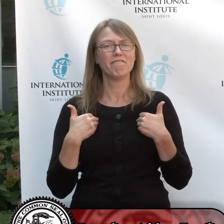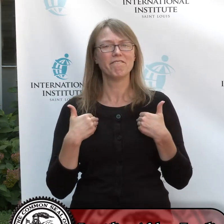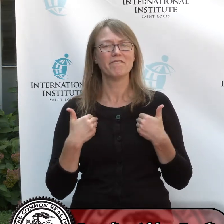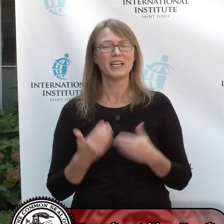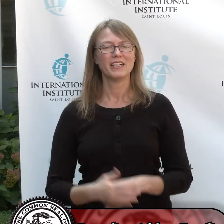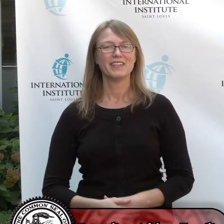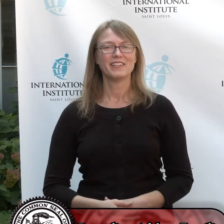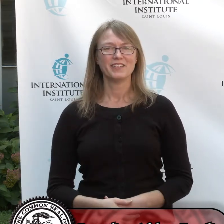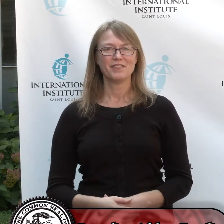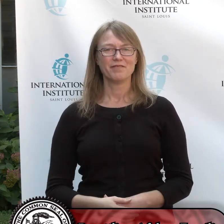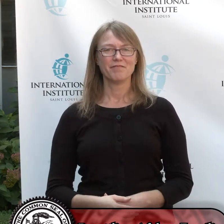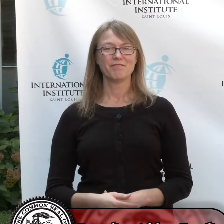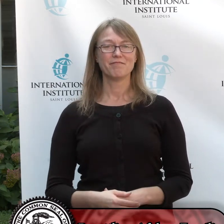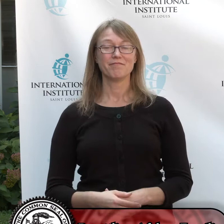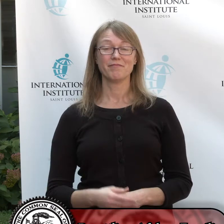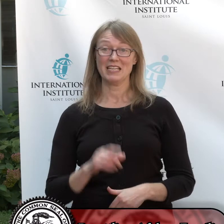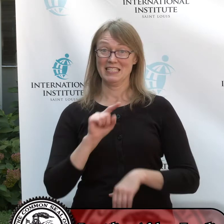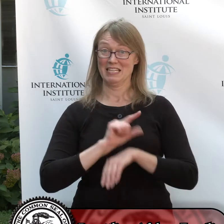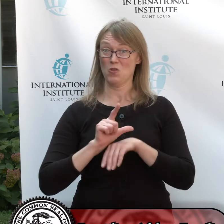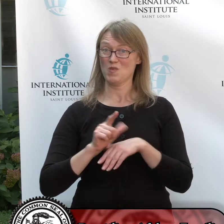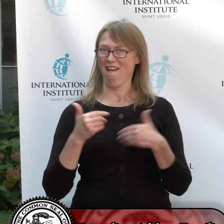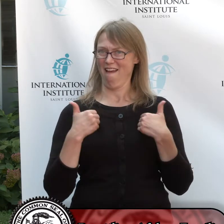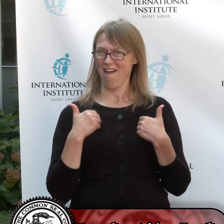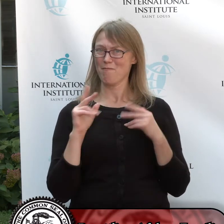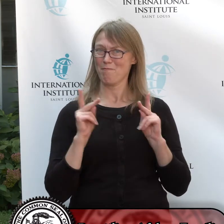Louis becomes an attractive location.